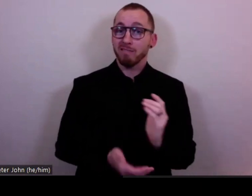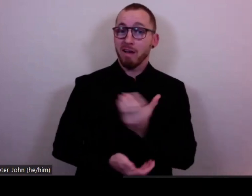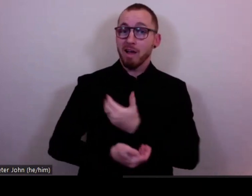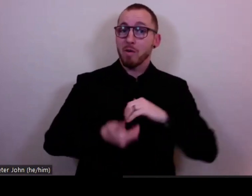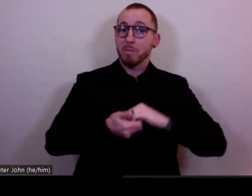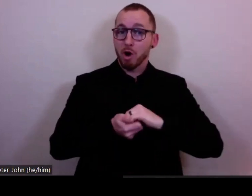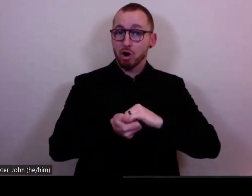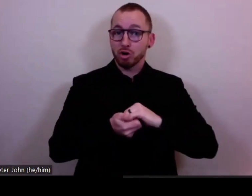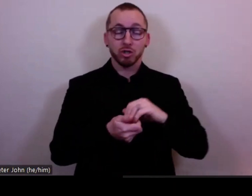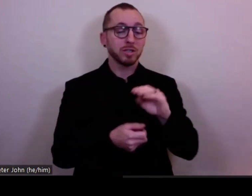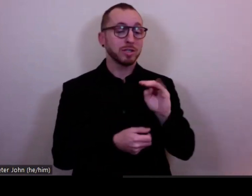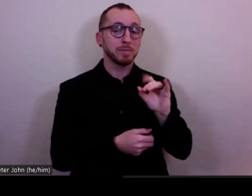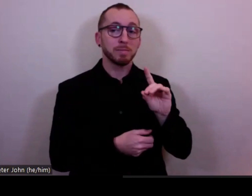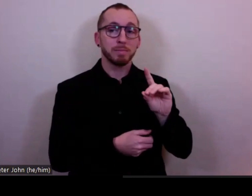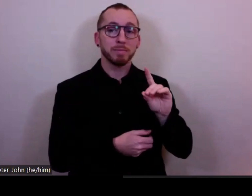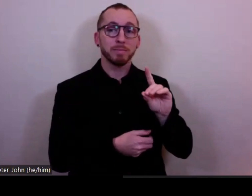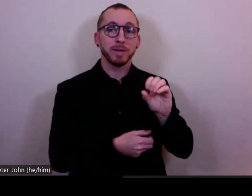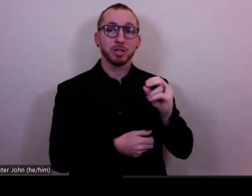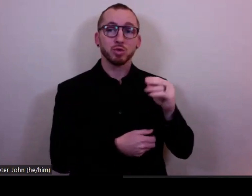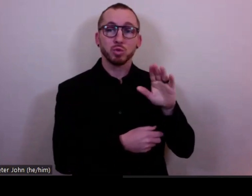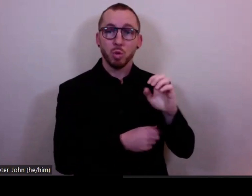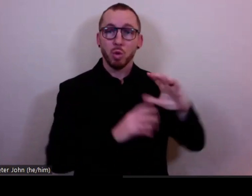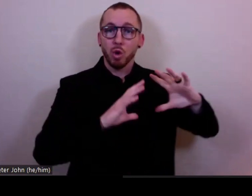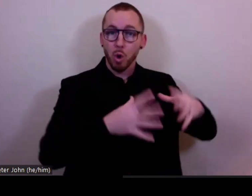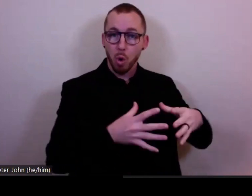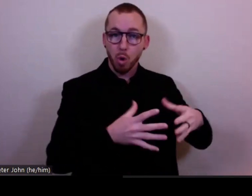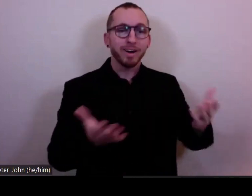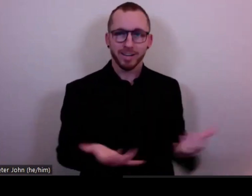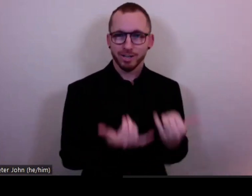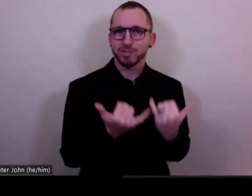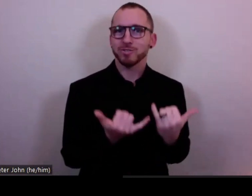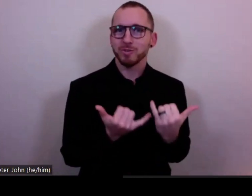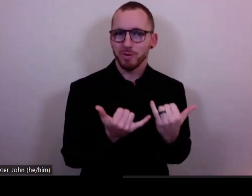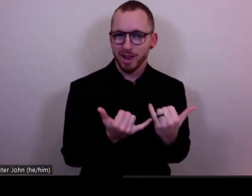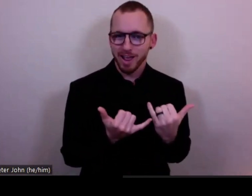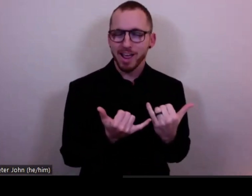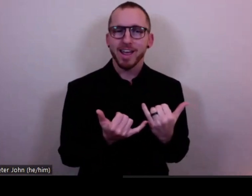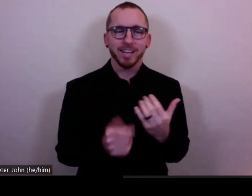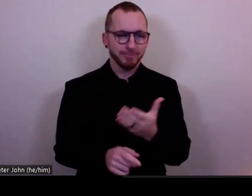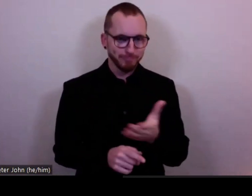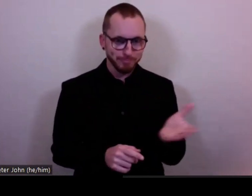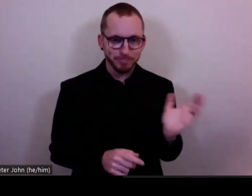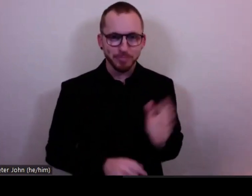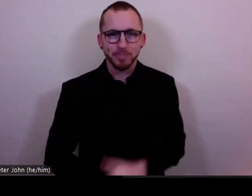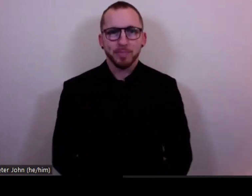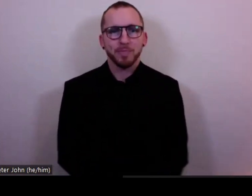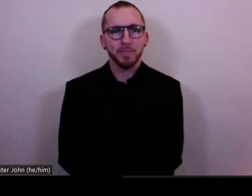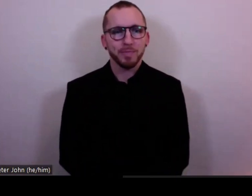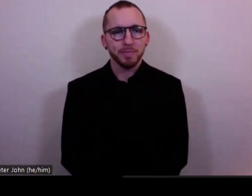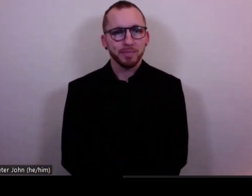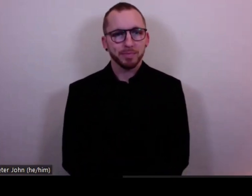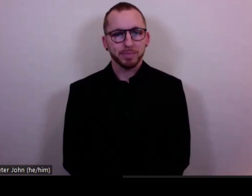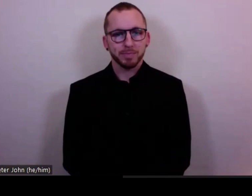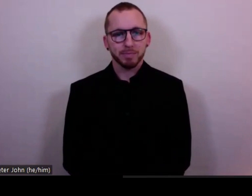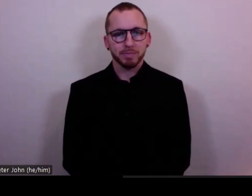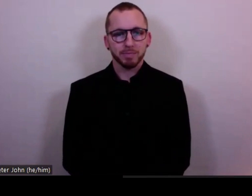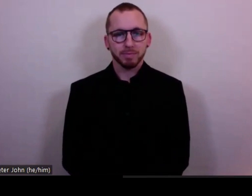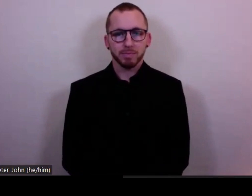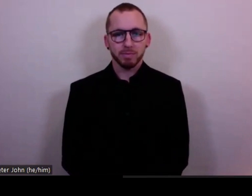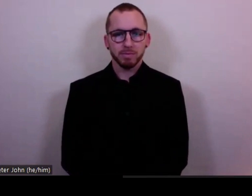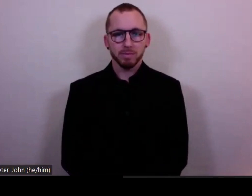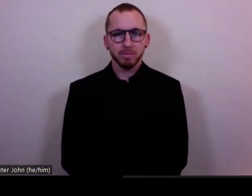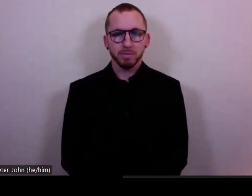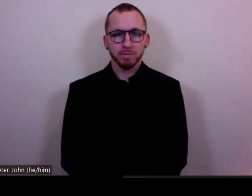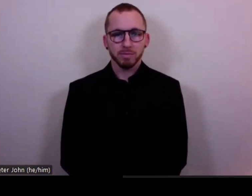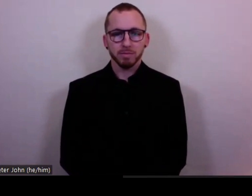Midshore cohort are represented here today. We have affiliated Sante Group, We have For All Seasons, and we have Talbot